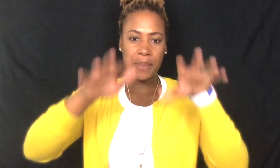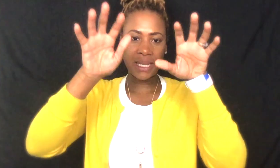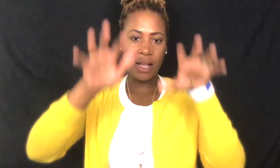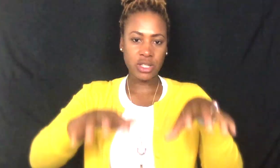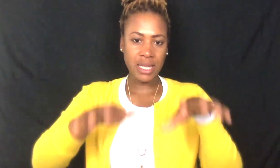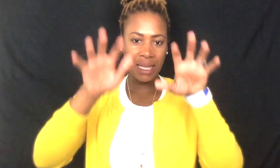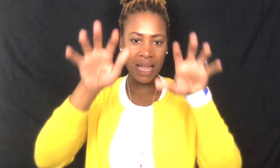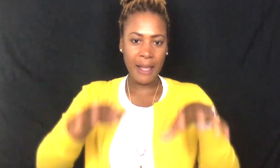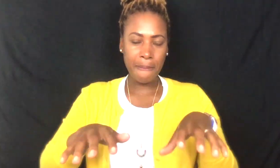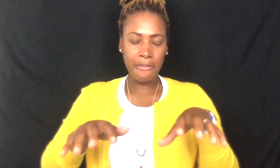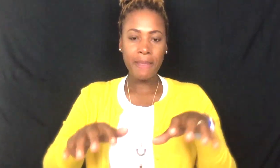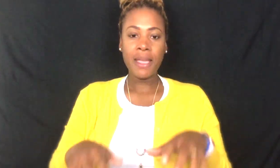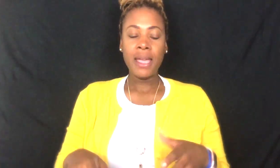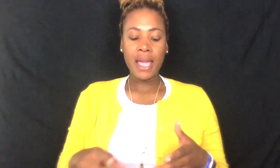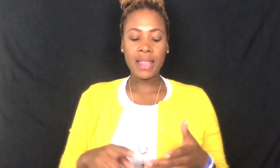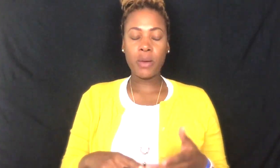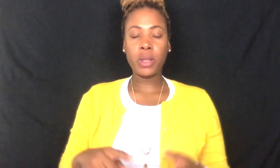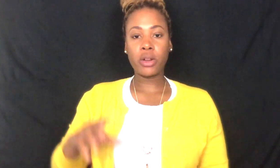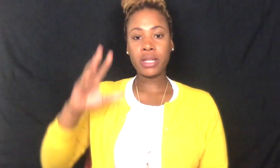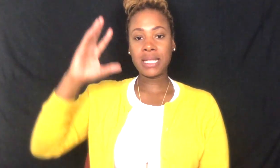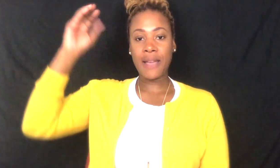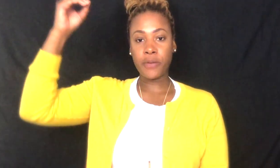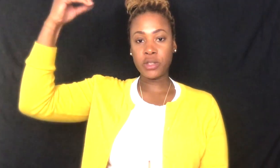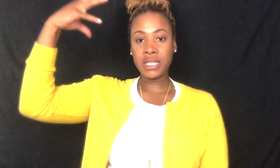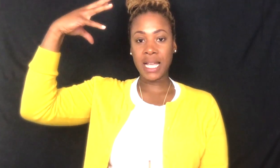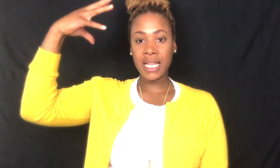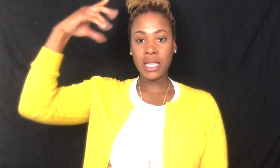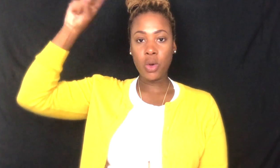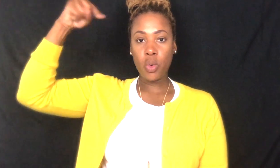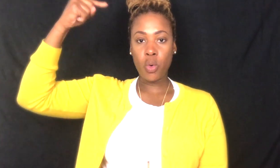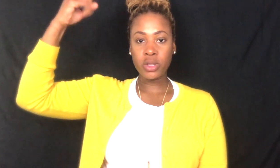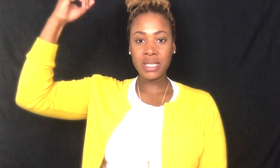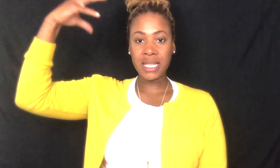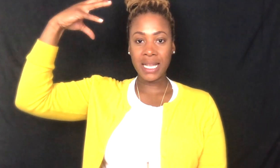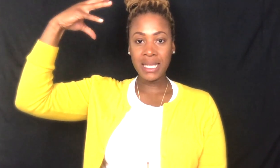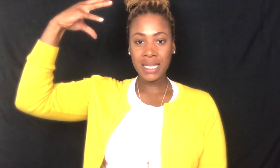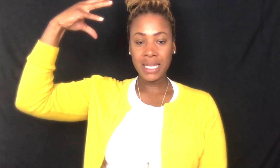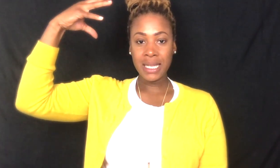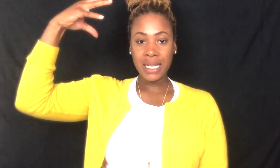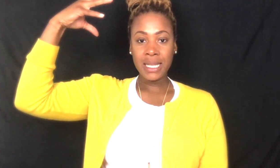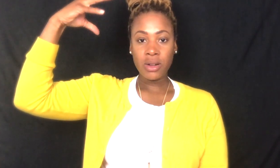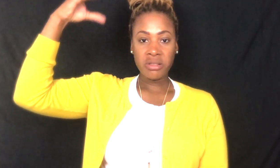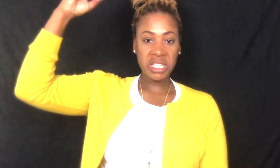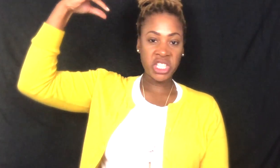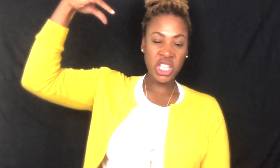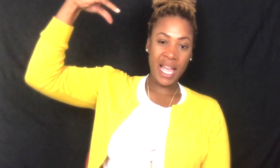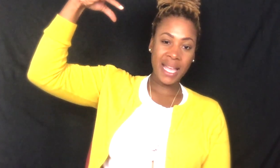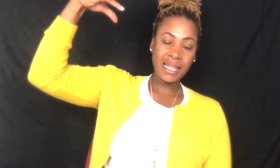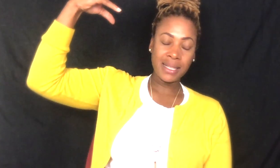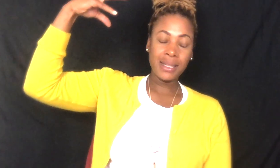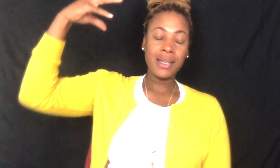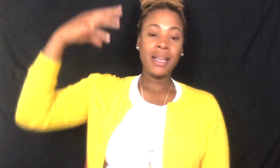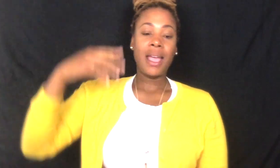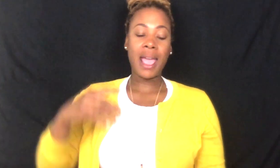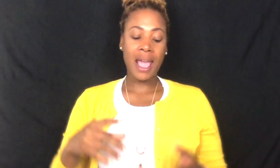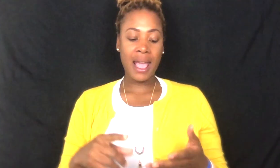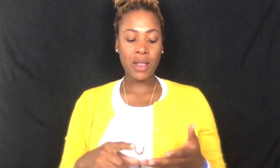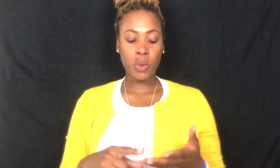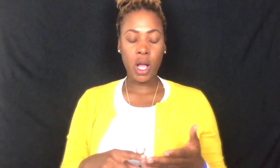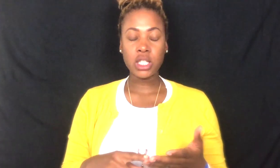down just like that. And then we learned the sign for sun or sun, sunshine. And we also learned